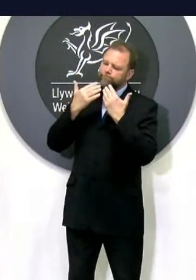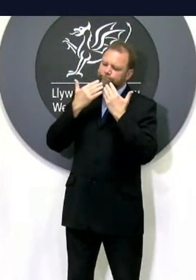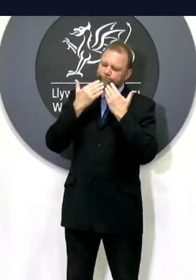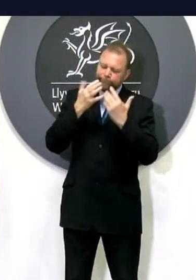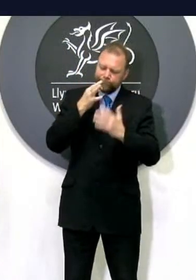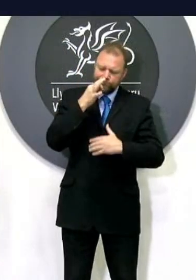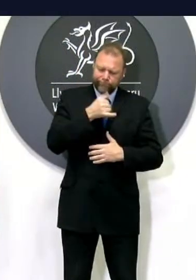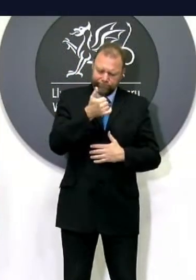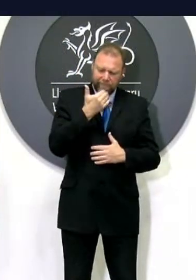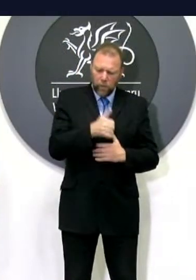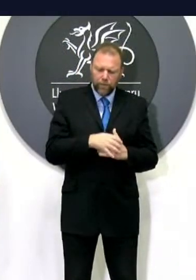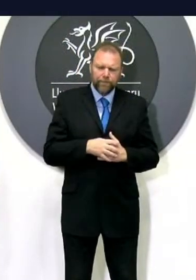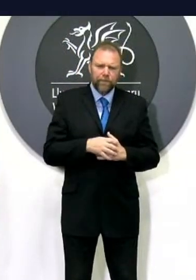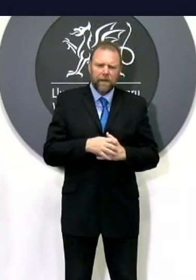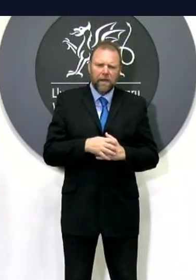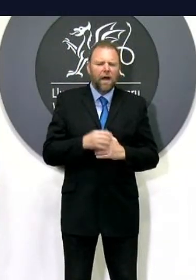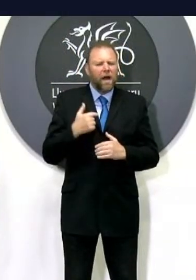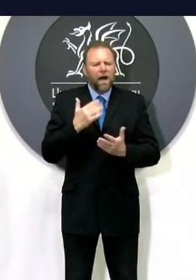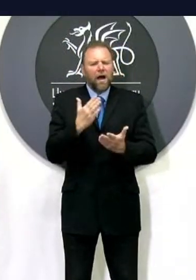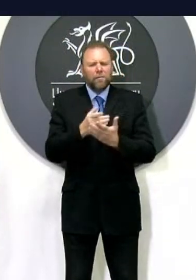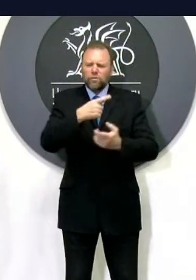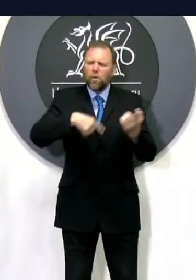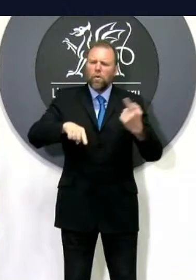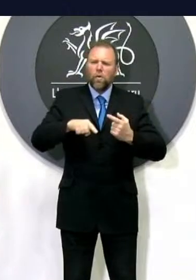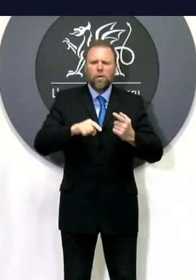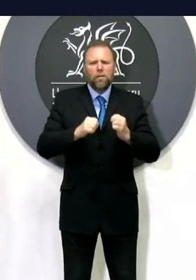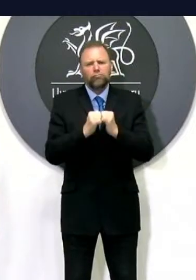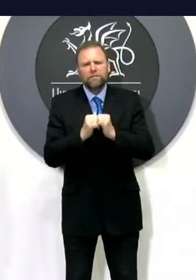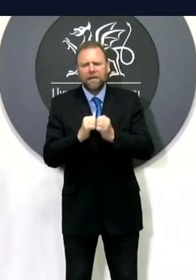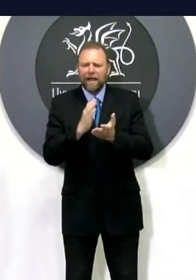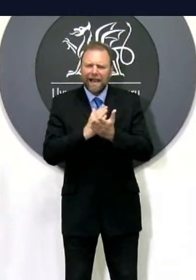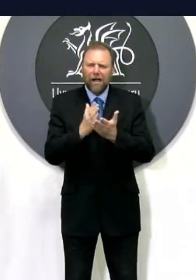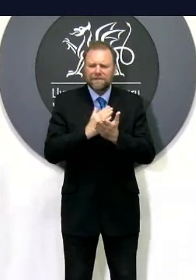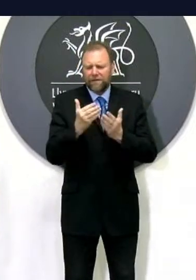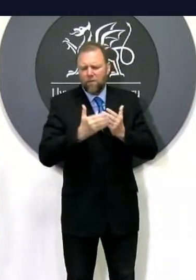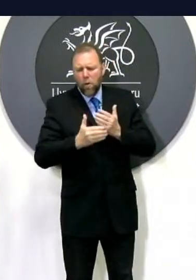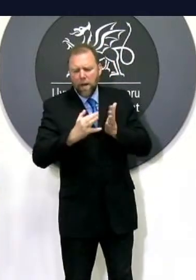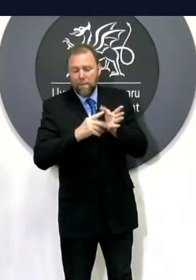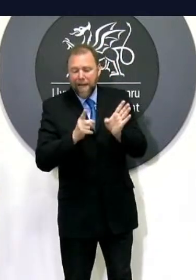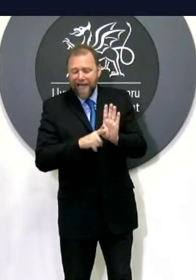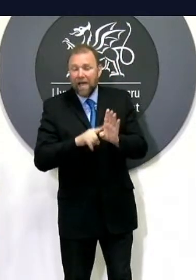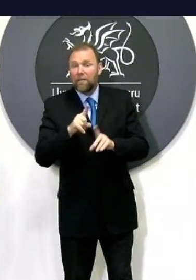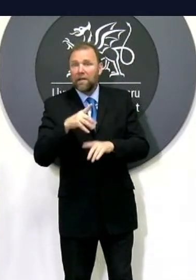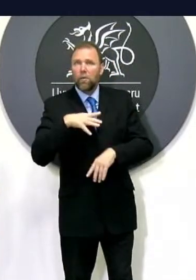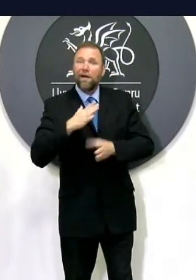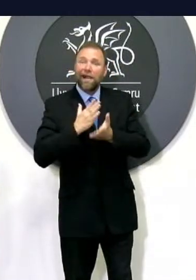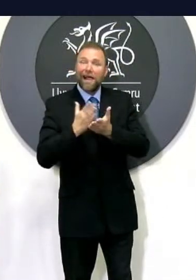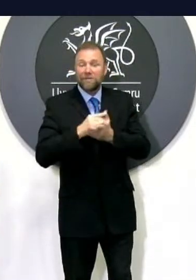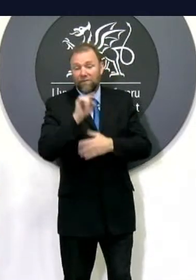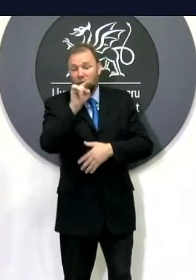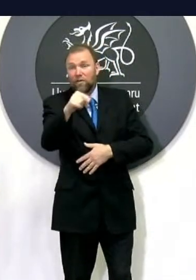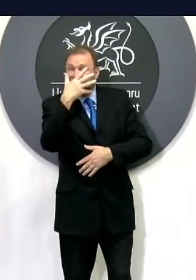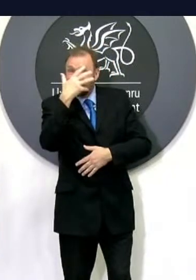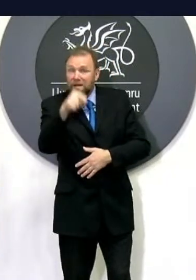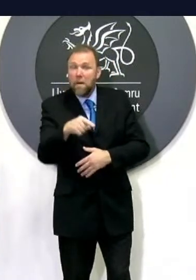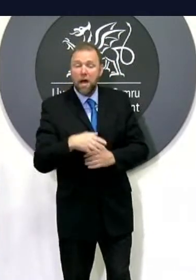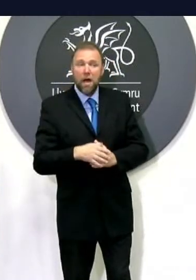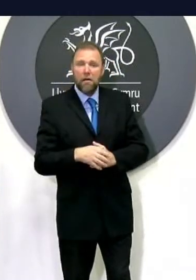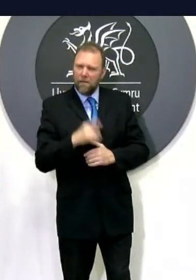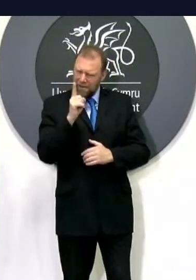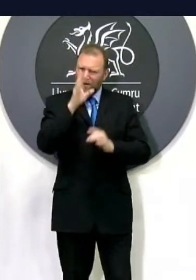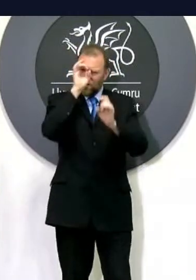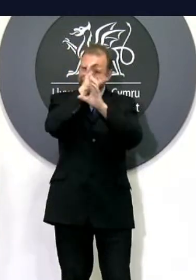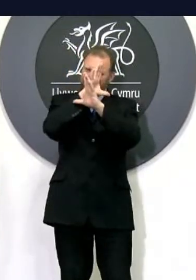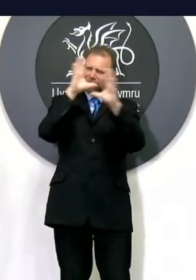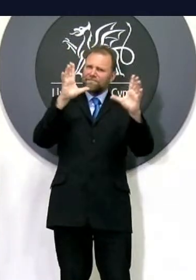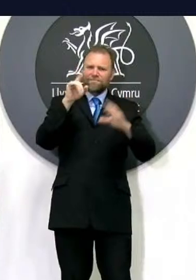April and May, but many people, and businesses especially, are looking for clarity over the summer. I appreciate your hesitance to commit to dates, but can you paint a picture of what